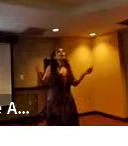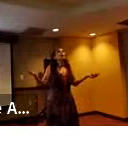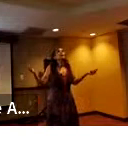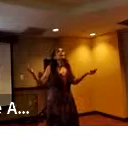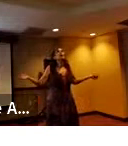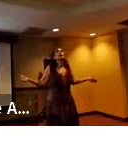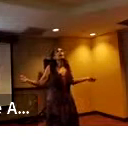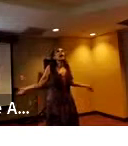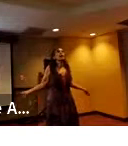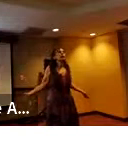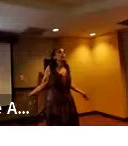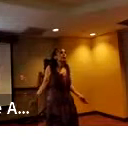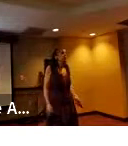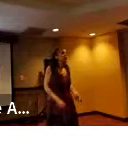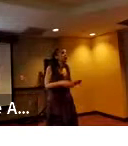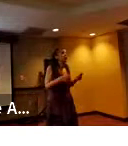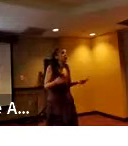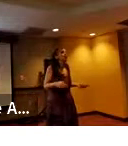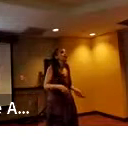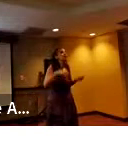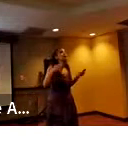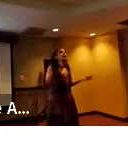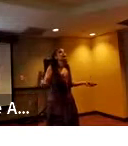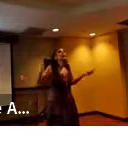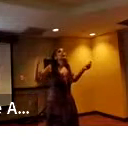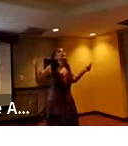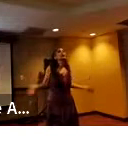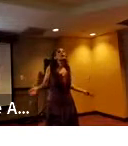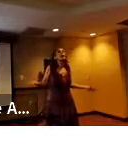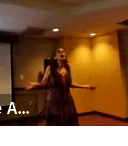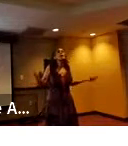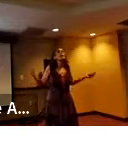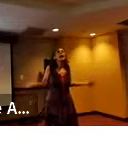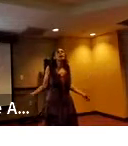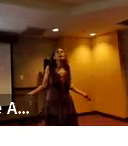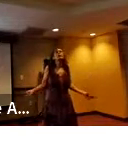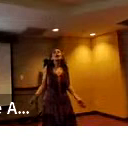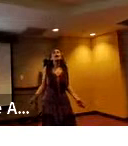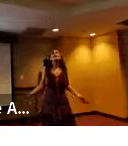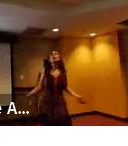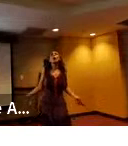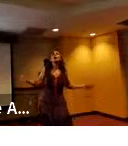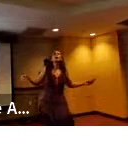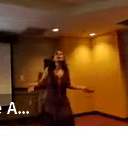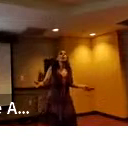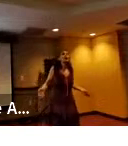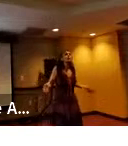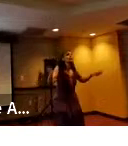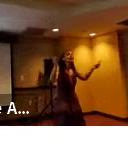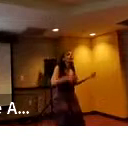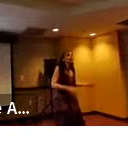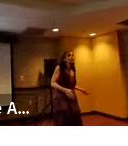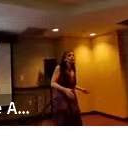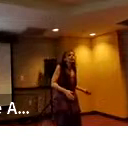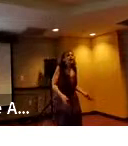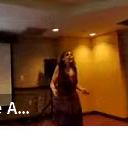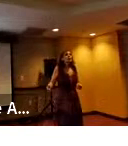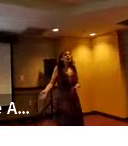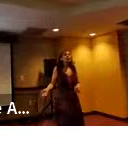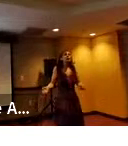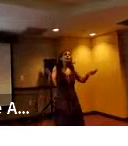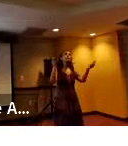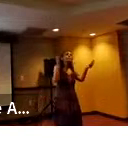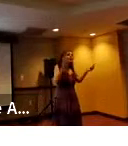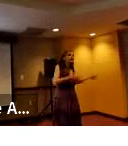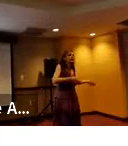HTML, please learn the language. If you're going to use CSS, please learn the language. If you want to use frameworks afterwards,